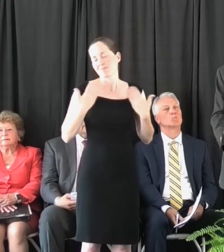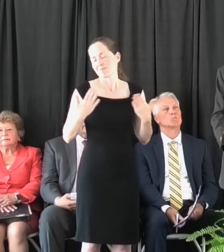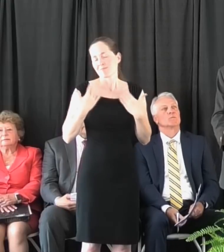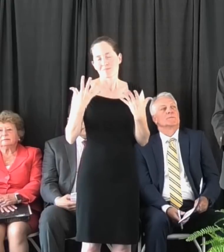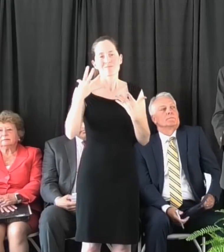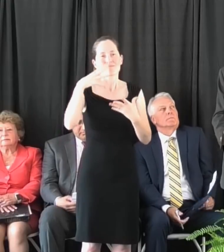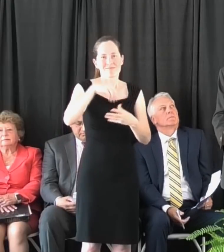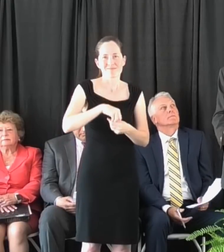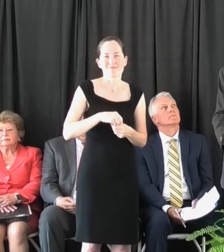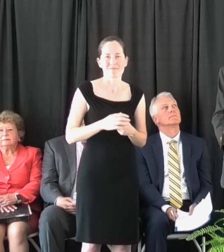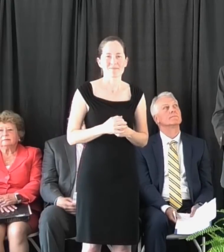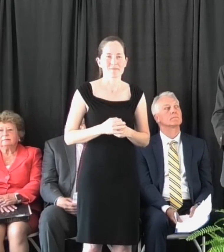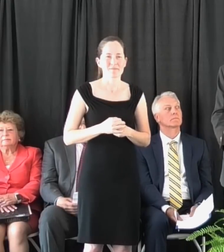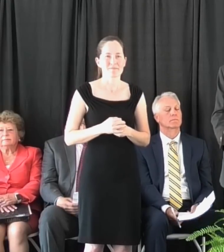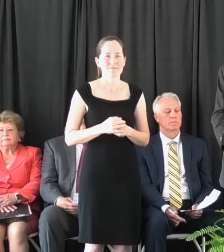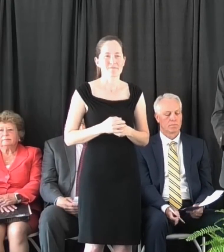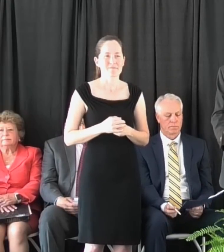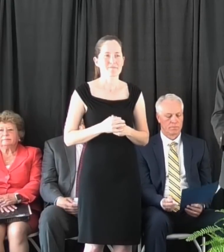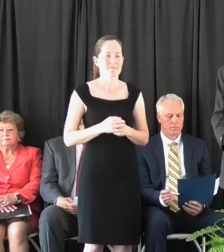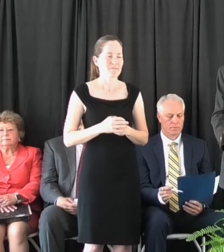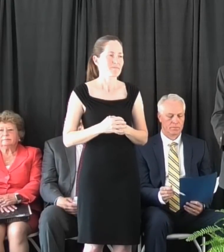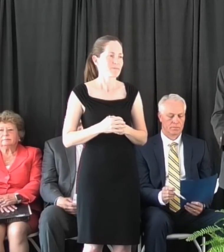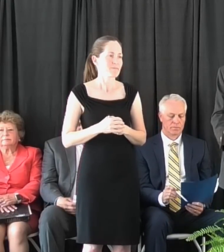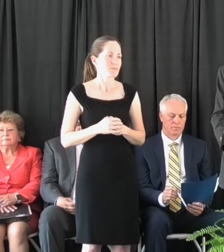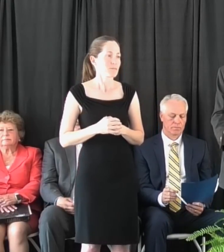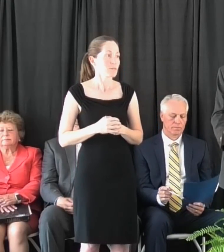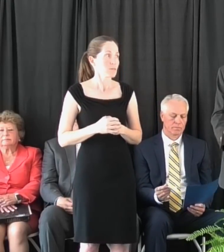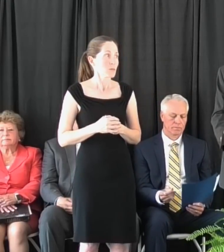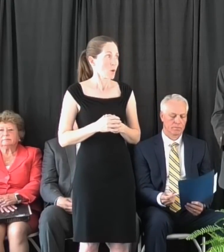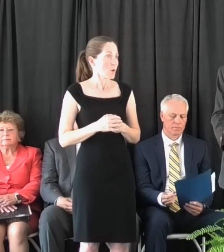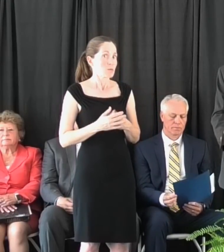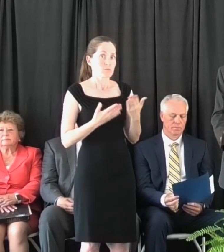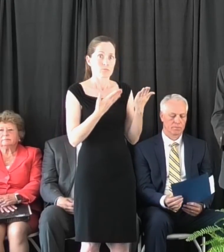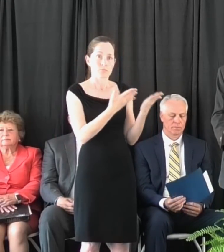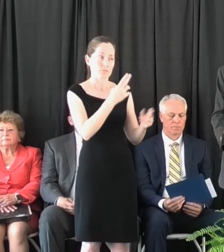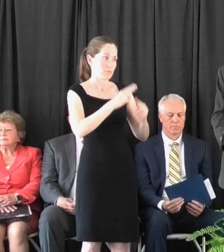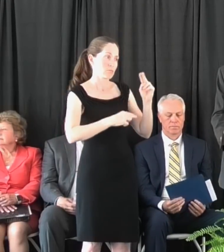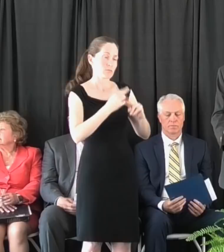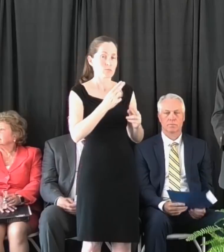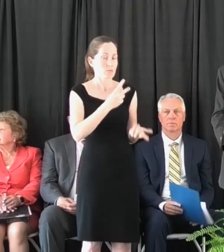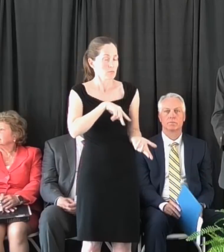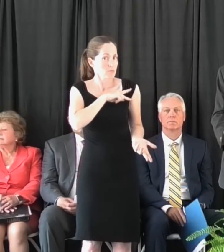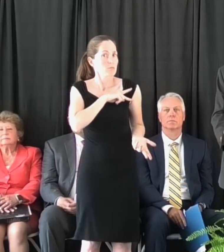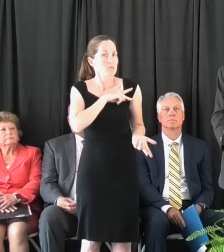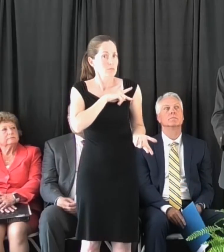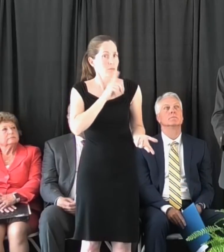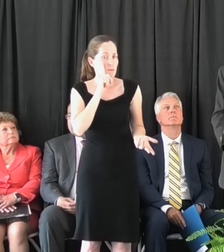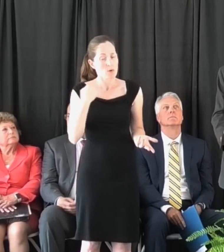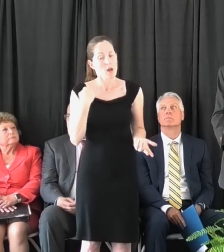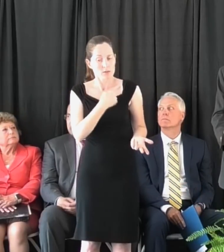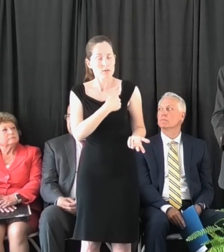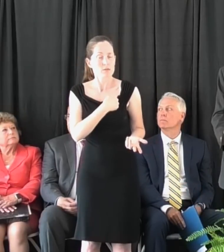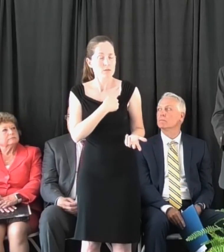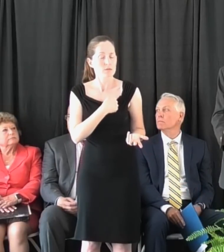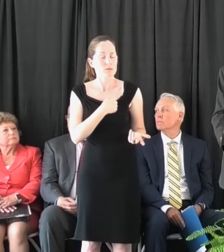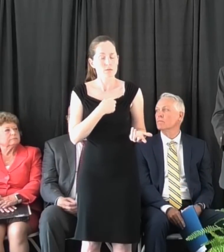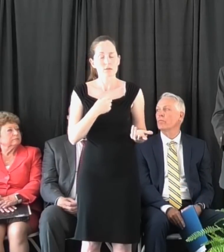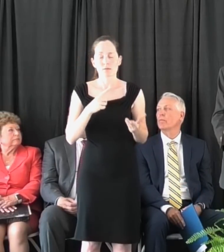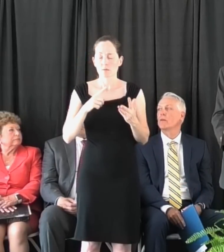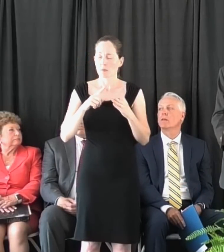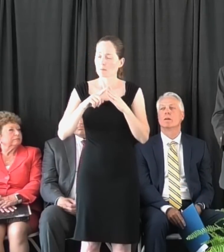this. It's very personal for us. We took a lot of stock in it from early on, and we're grateful